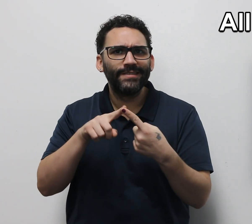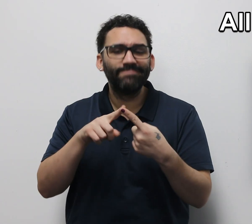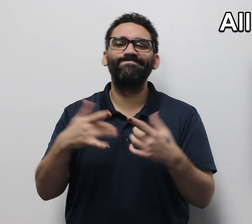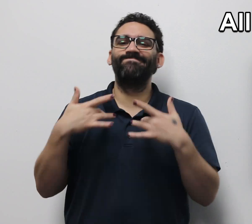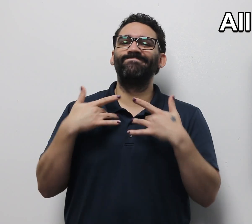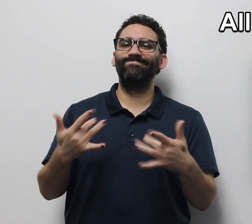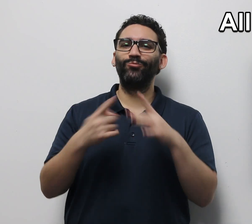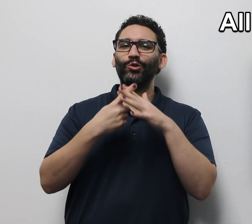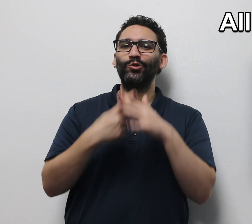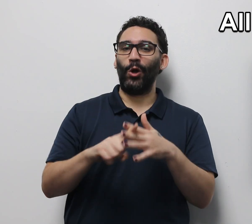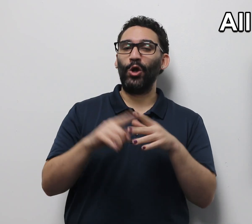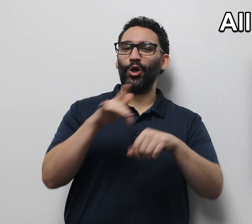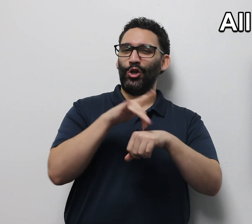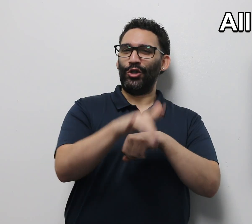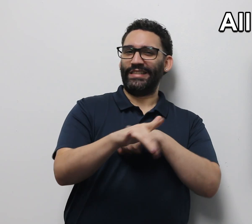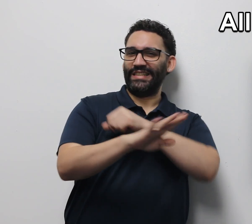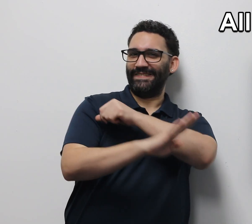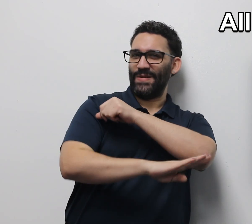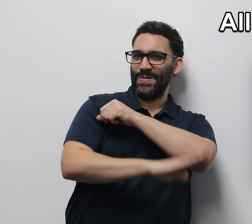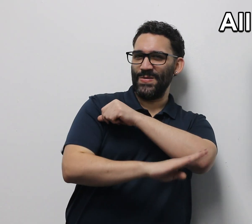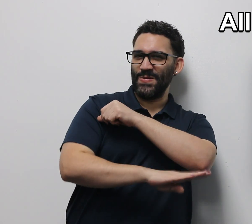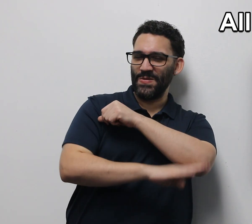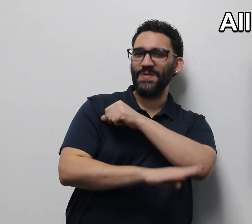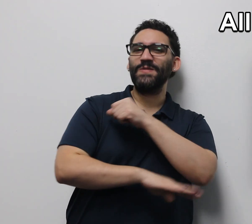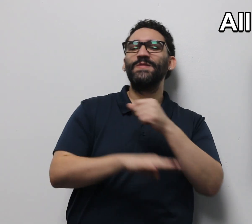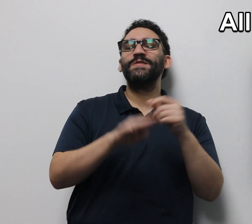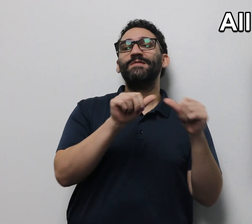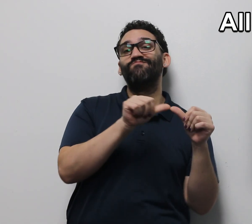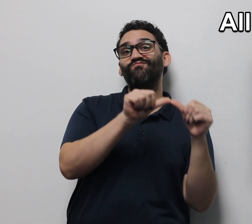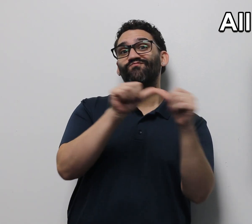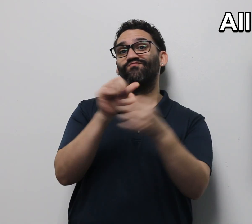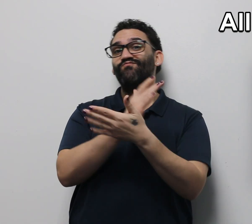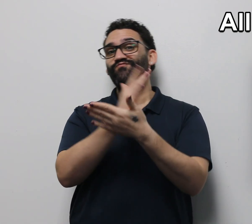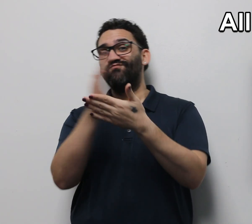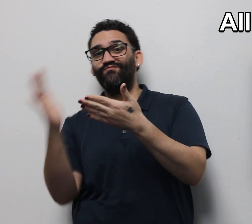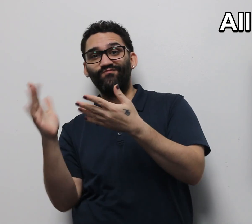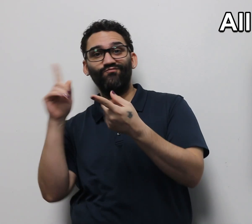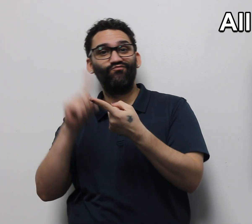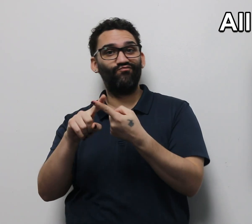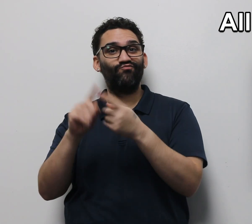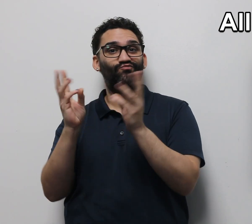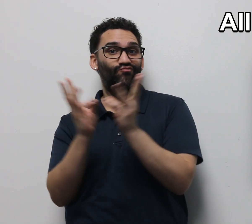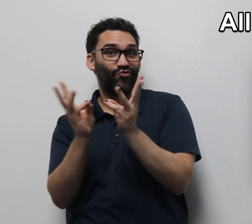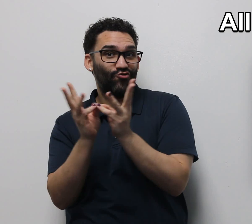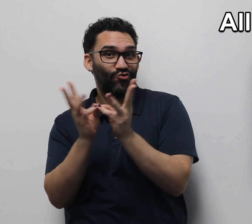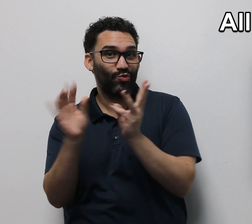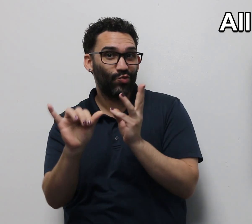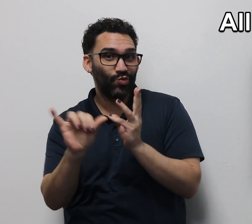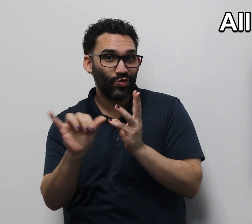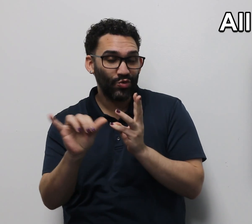Symptoms of this affective disorder often start early in the fall and continue until wintertime.